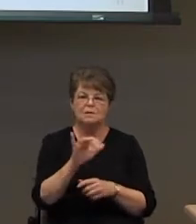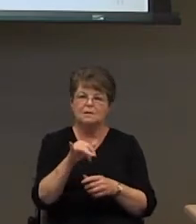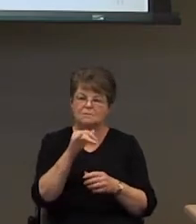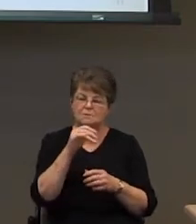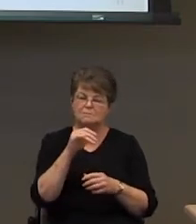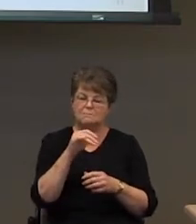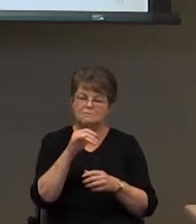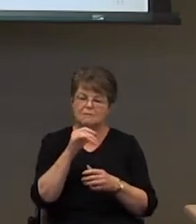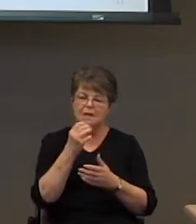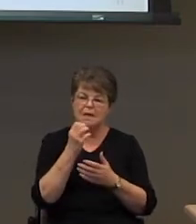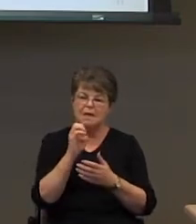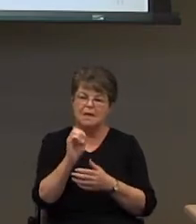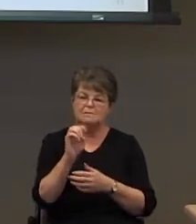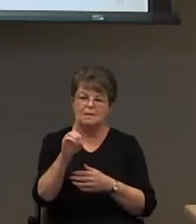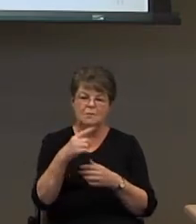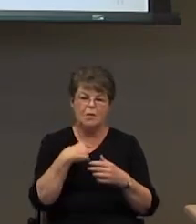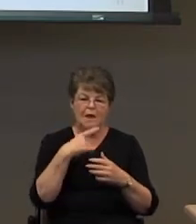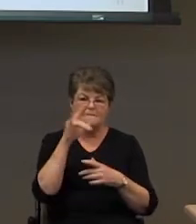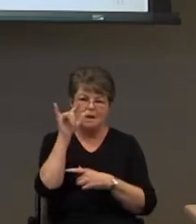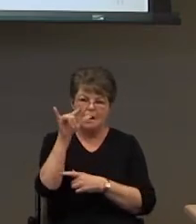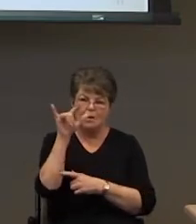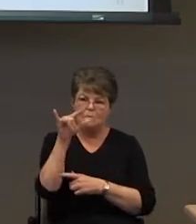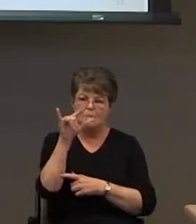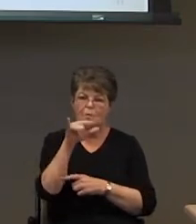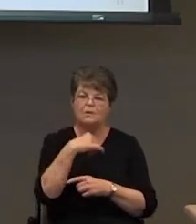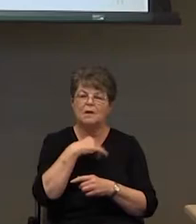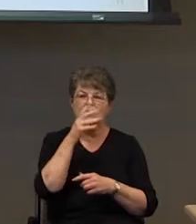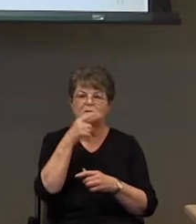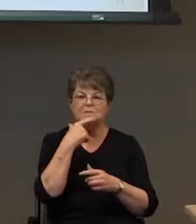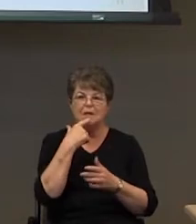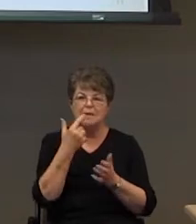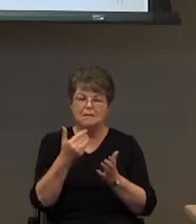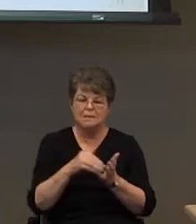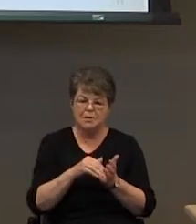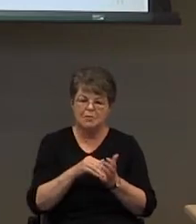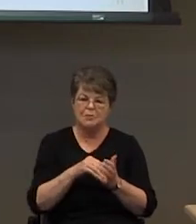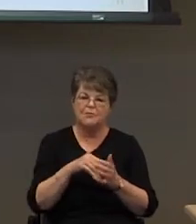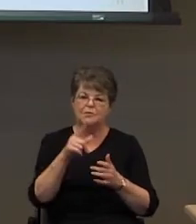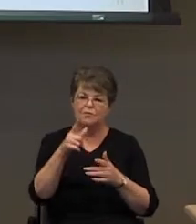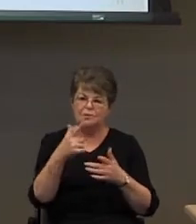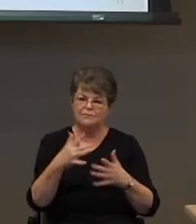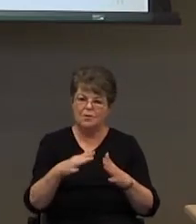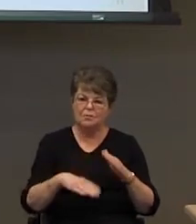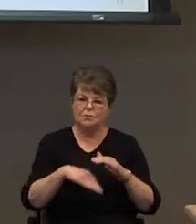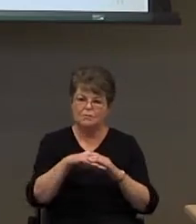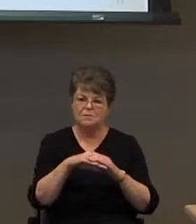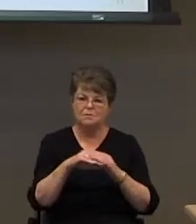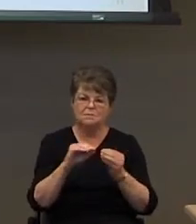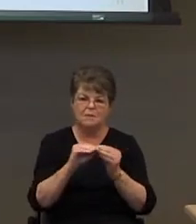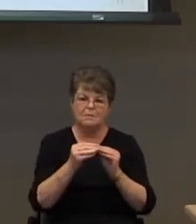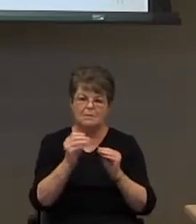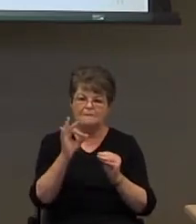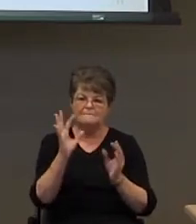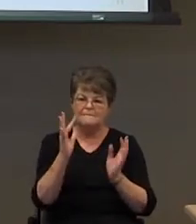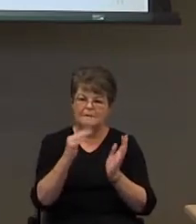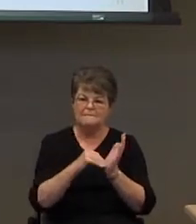development. We have that airport out there, and I've said this before, and I'll say it again. You reach the magic number of 5,000 feet of runway, which allows